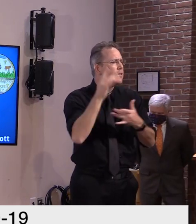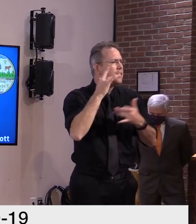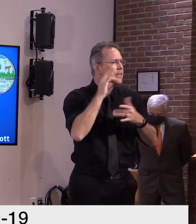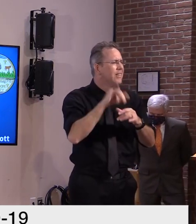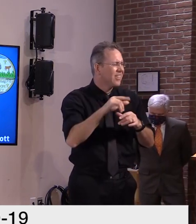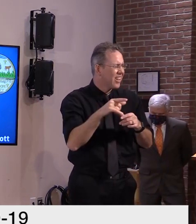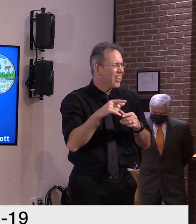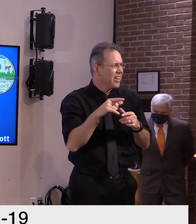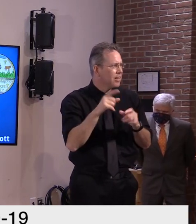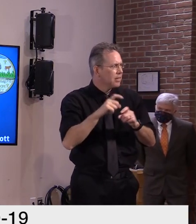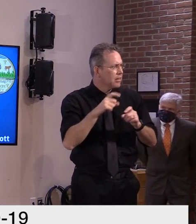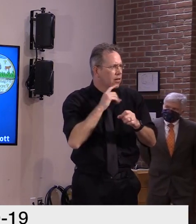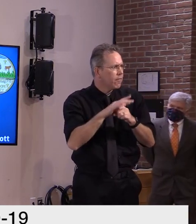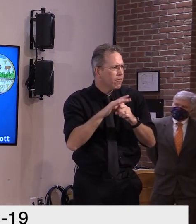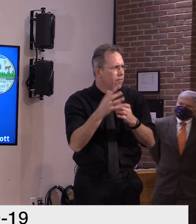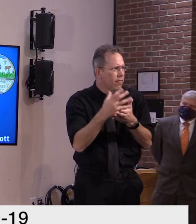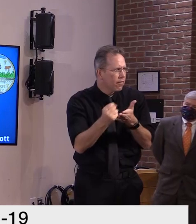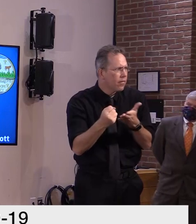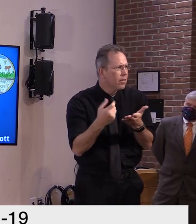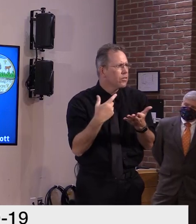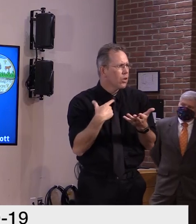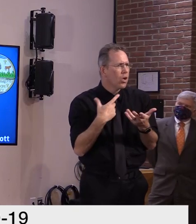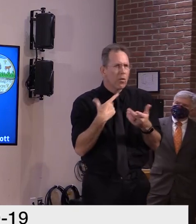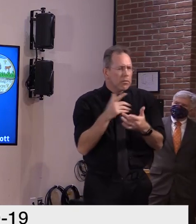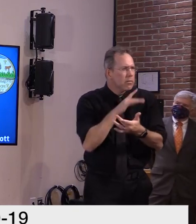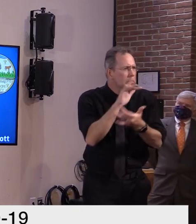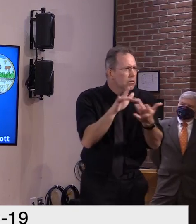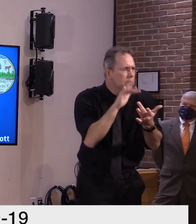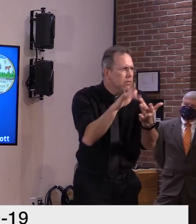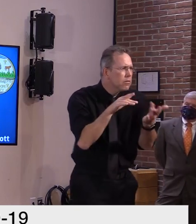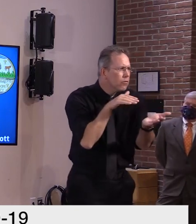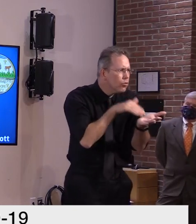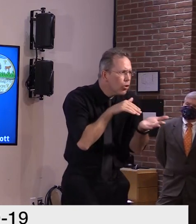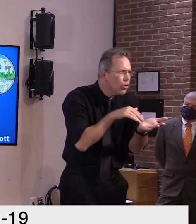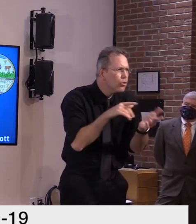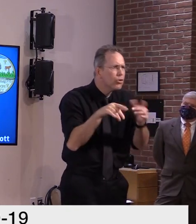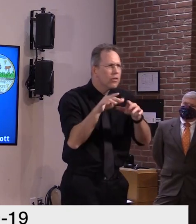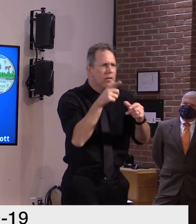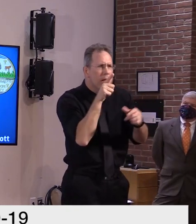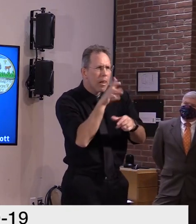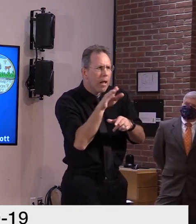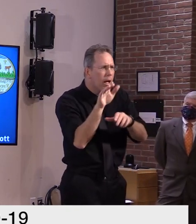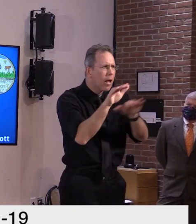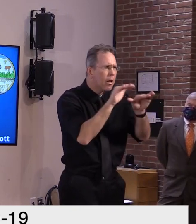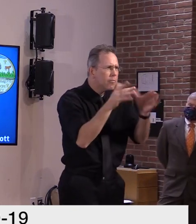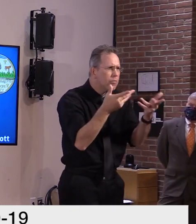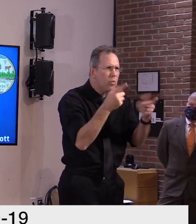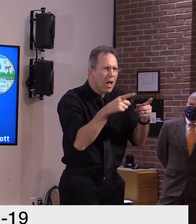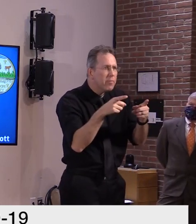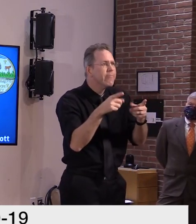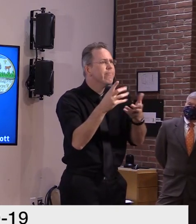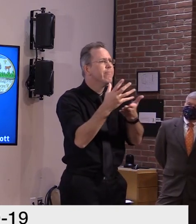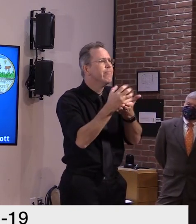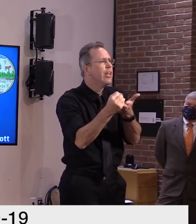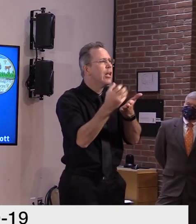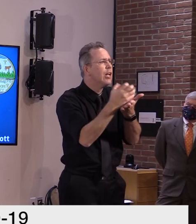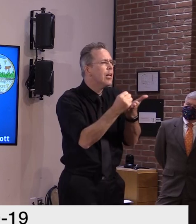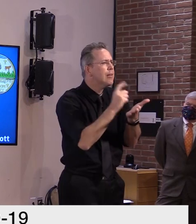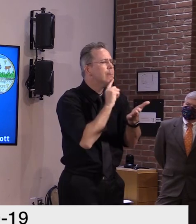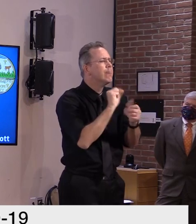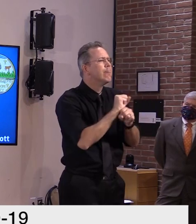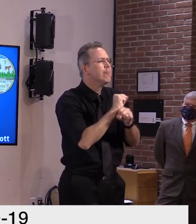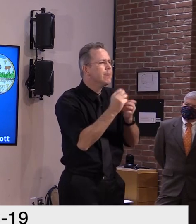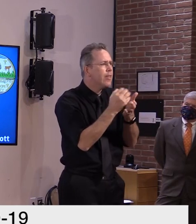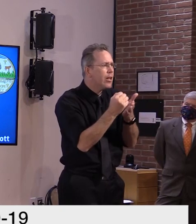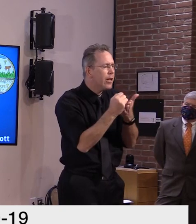the clinical community. But with regard to the COVID and other respiratory kind of pathogen testing, I know that